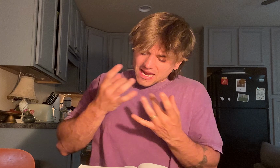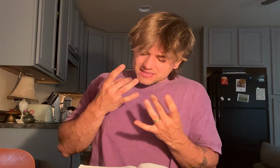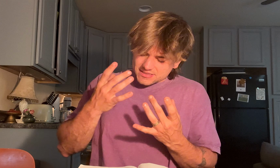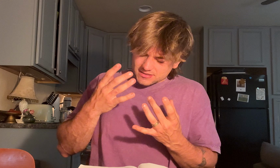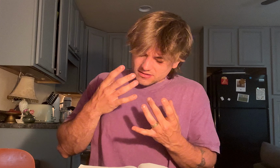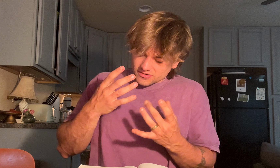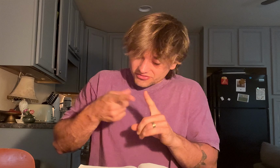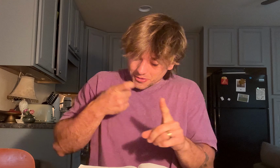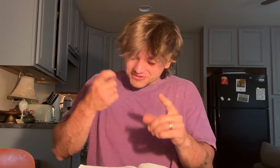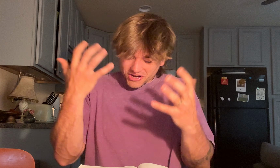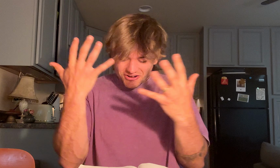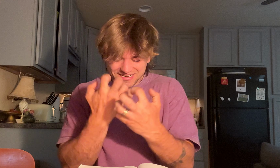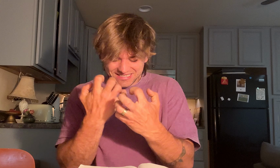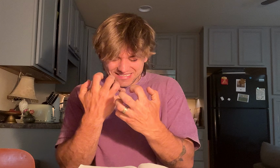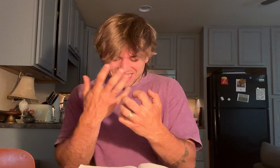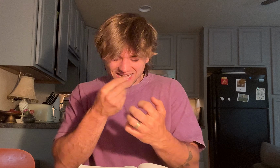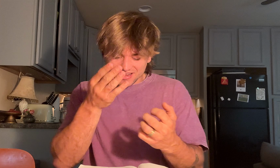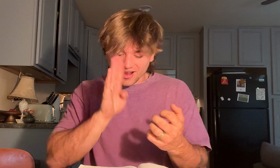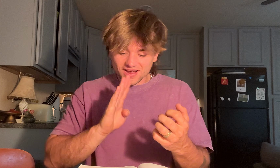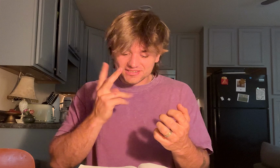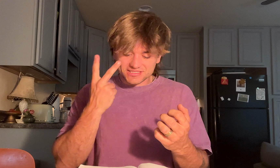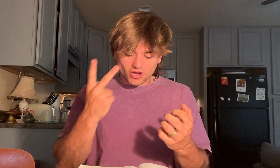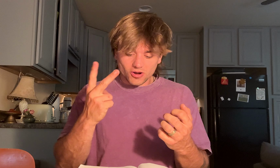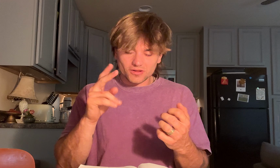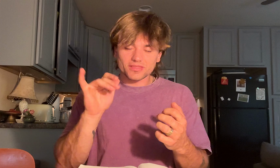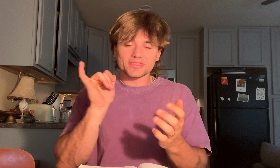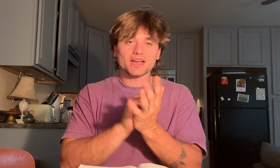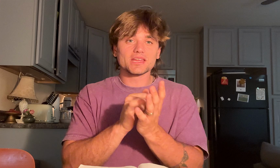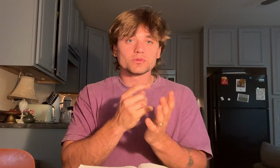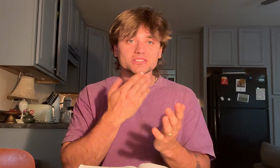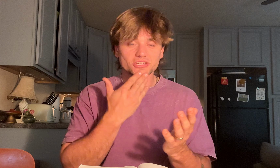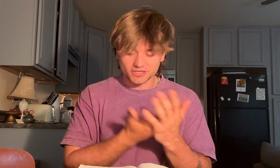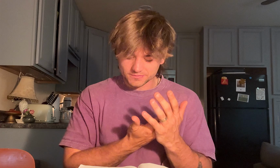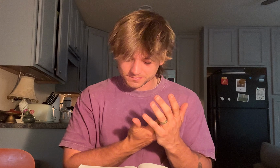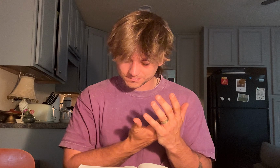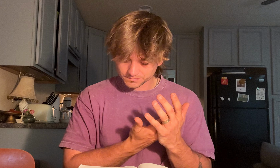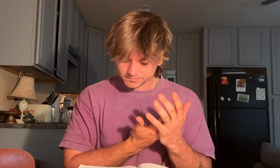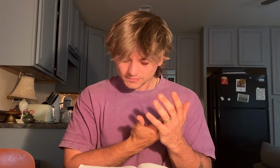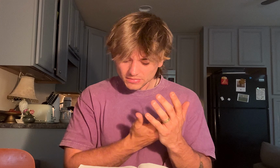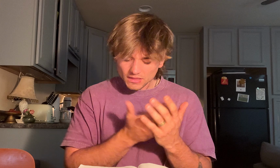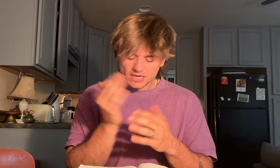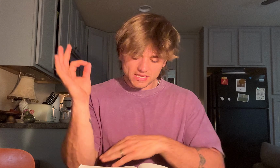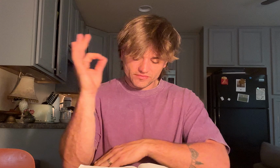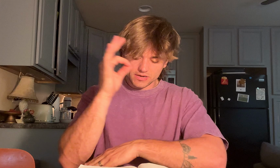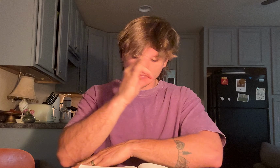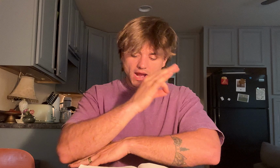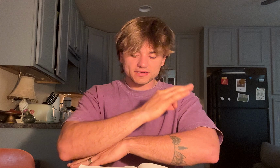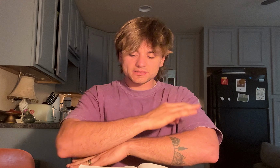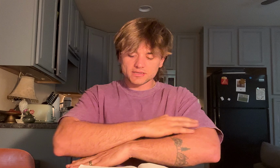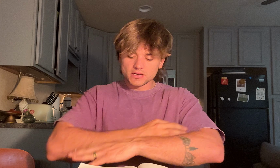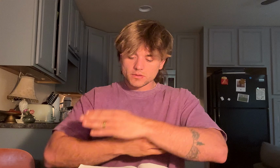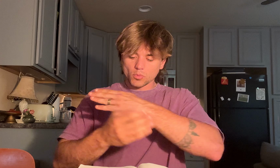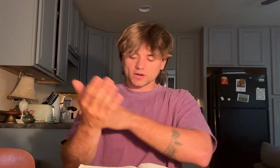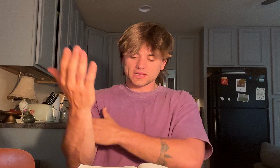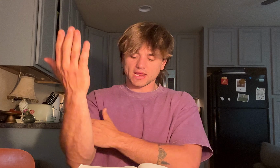light from darkness. And God saw that it was good. And evening passed, morning